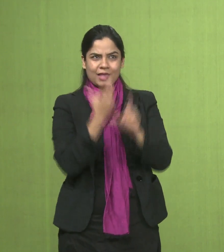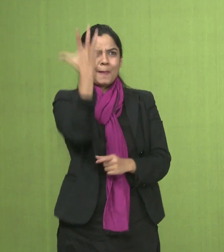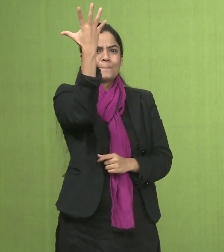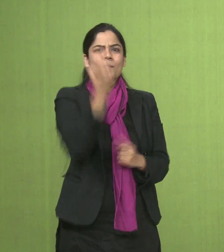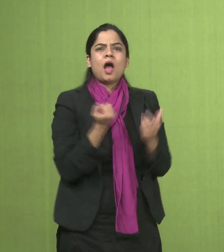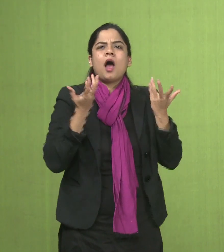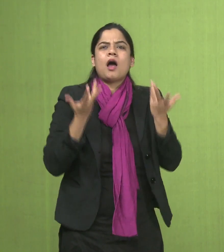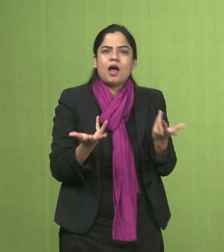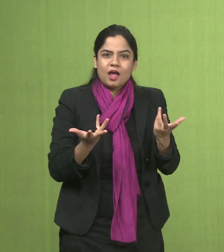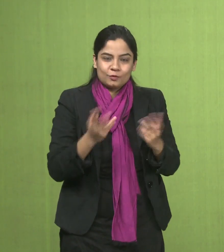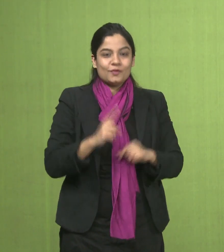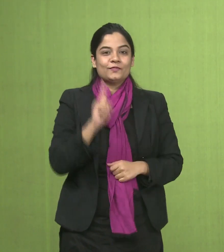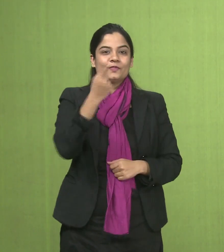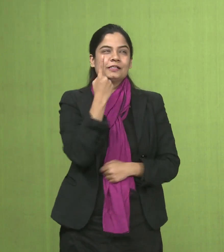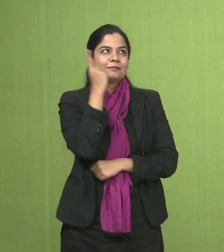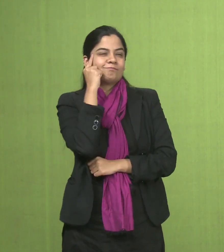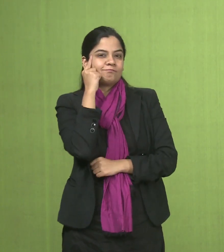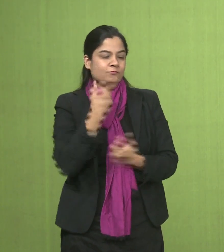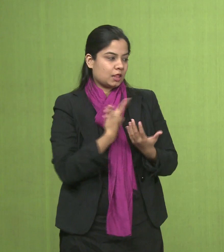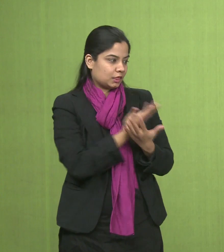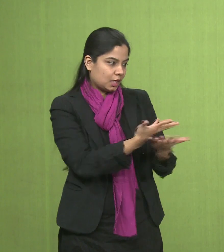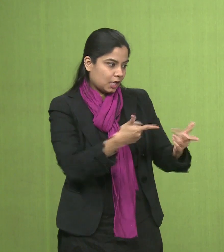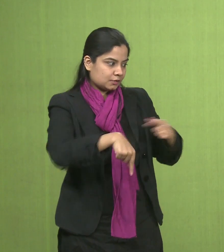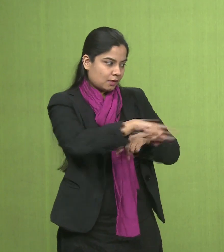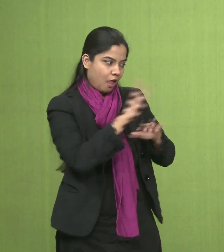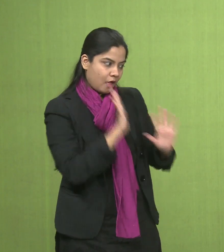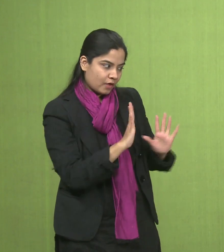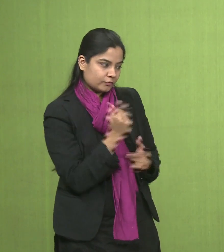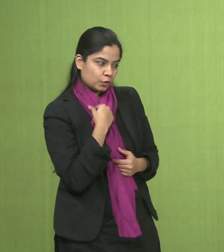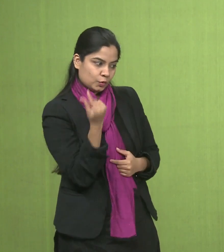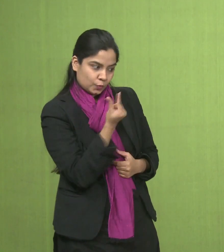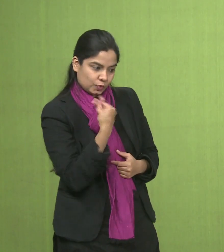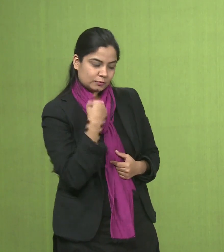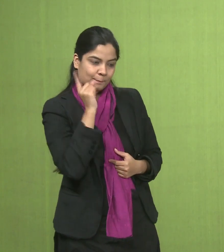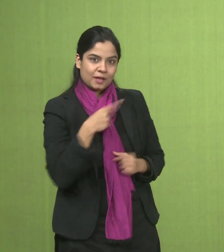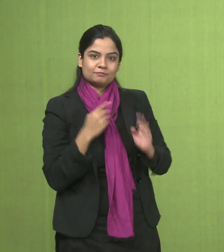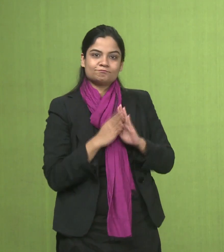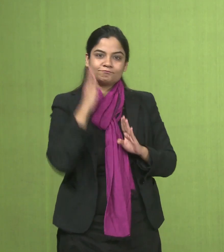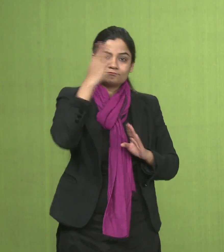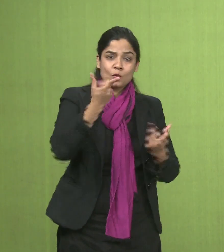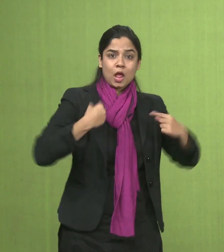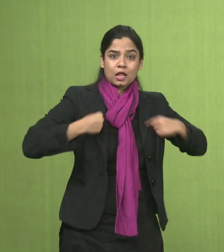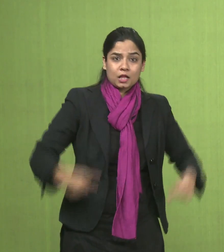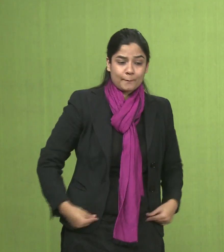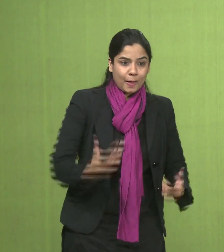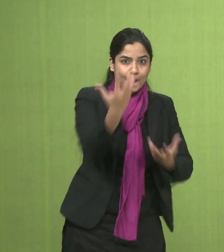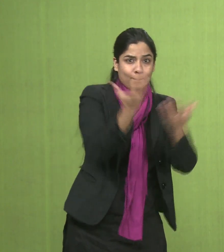we are going to purchase. So we have to check what is our priority, what is needed. Do we have to buy clothes? Do we have to buy